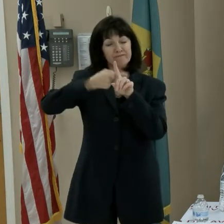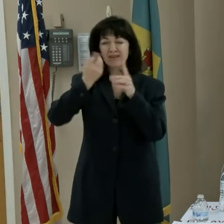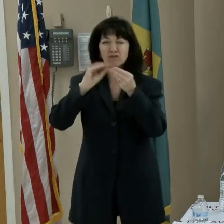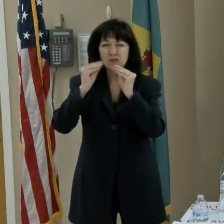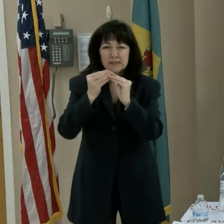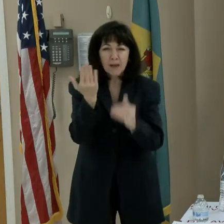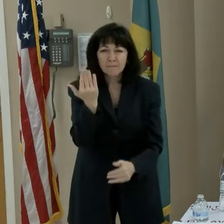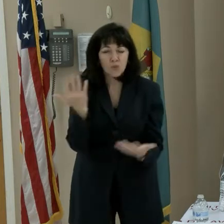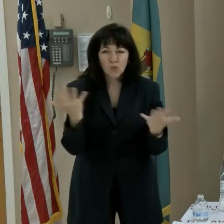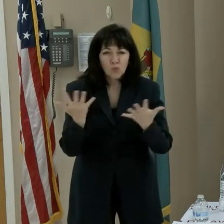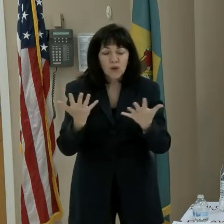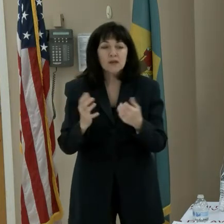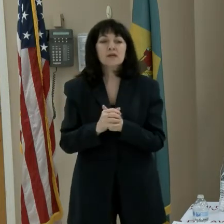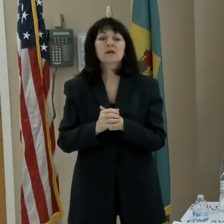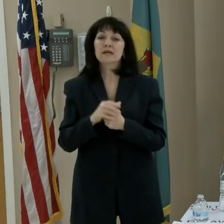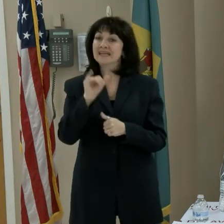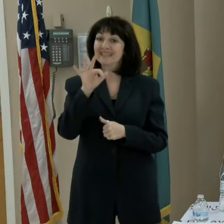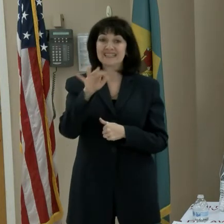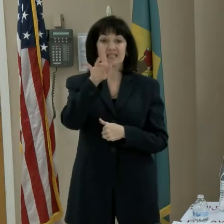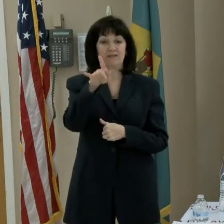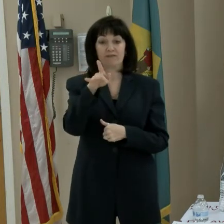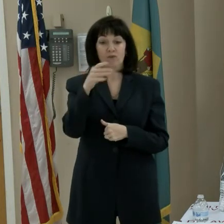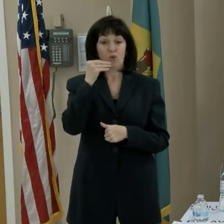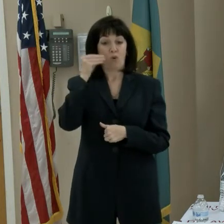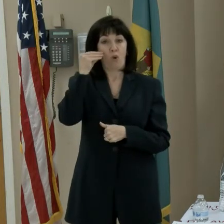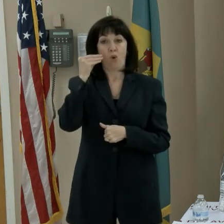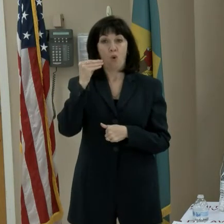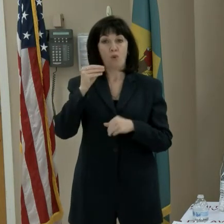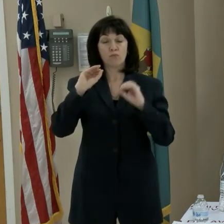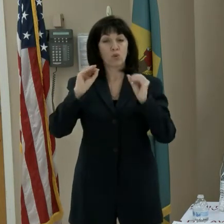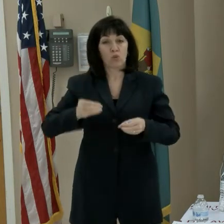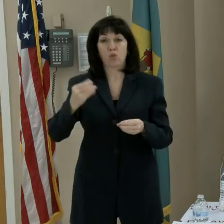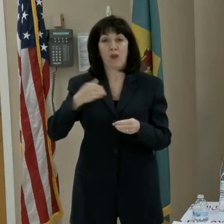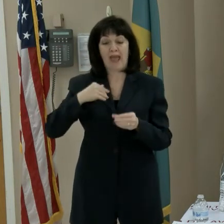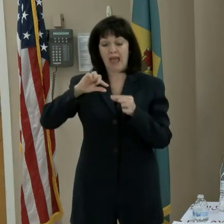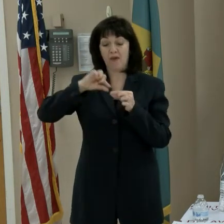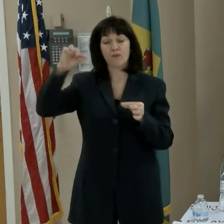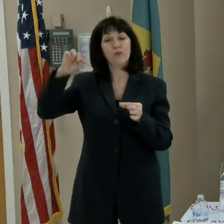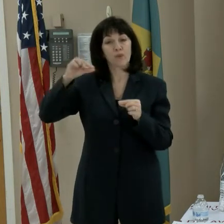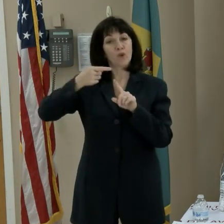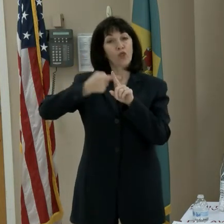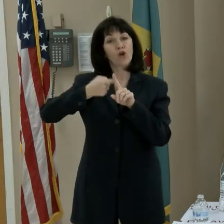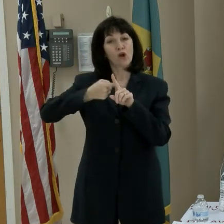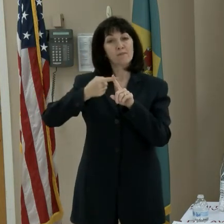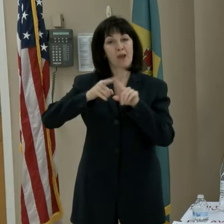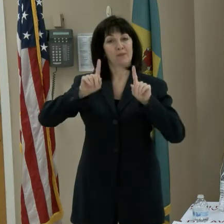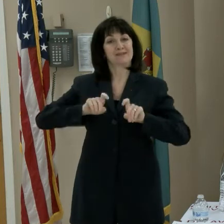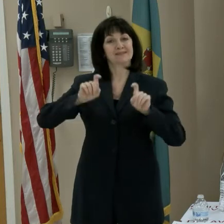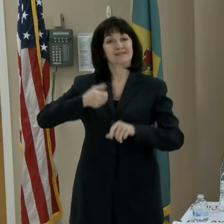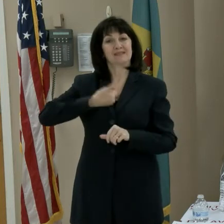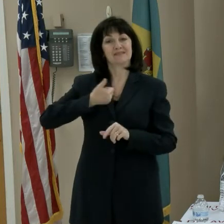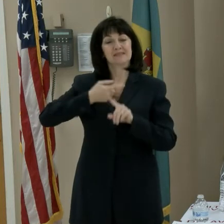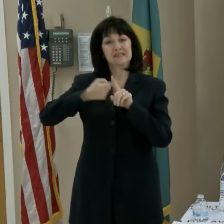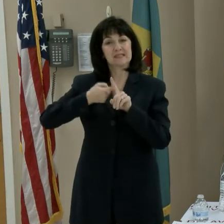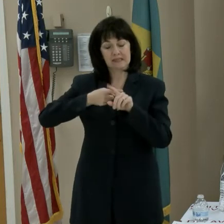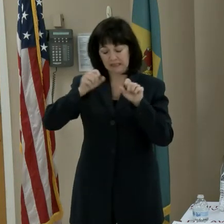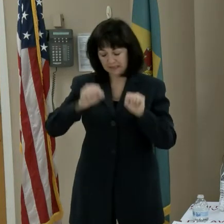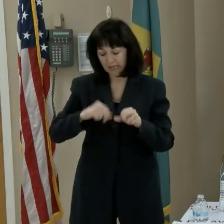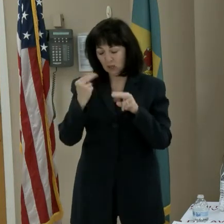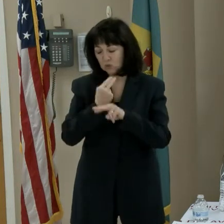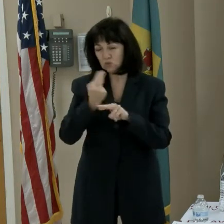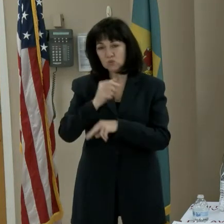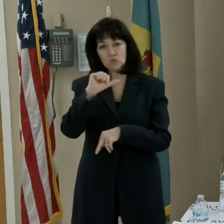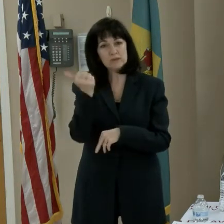symptoms? Absolutely. So if you don't have a thermometer now, please go out and get one. And you can use any kind of thermometer, and some of them